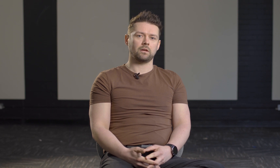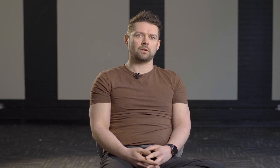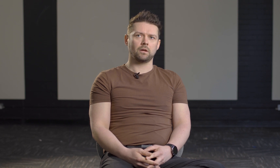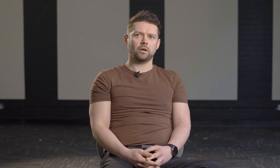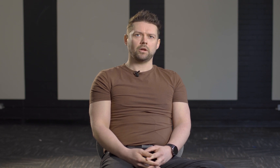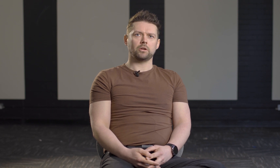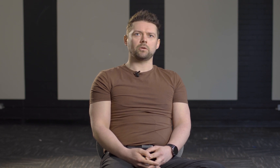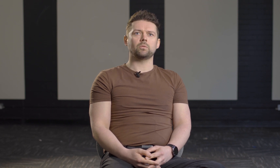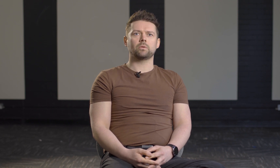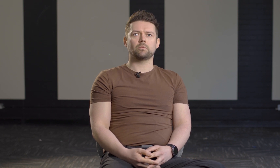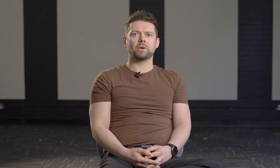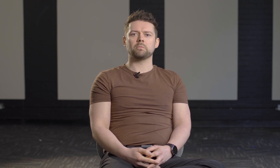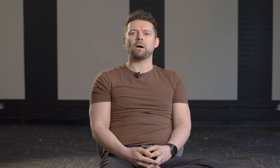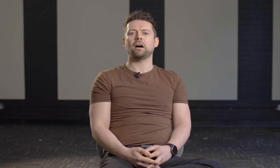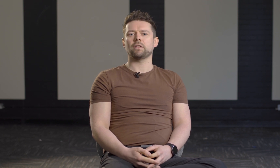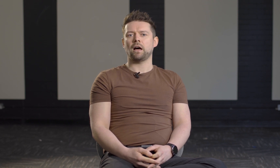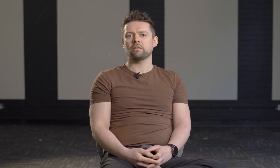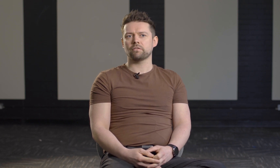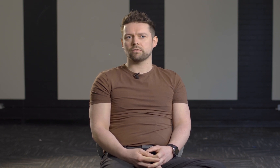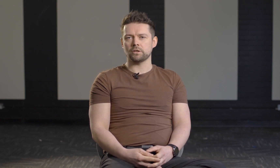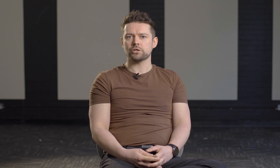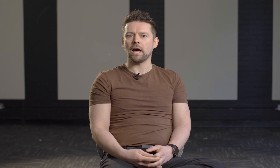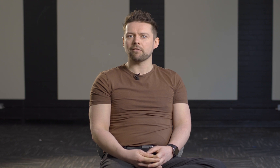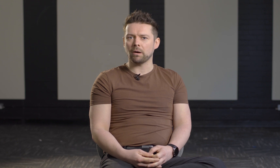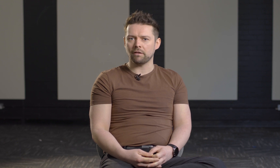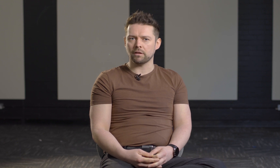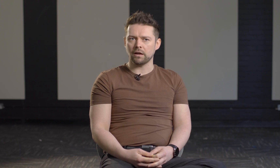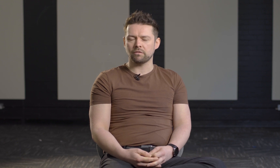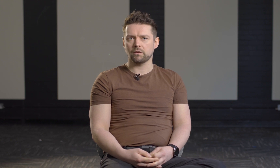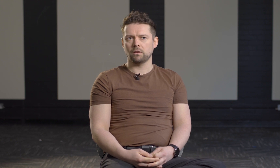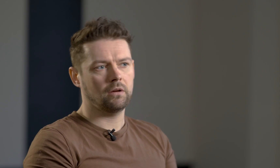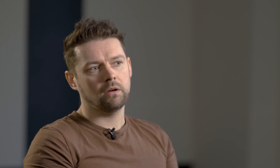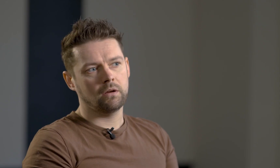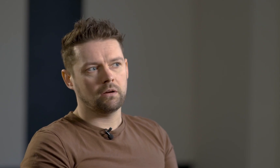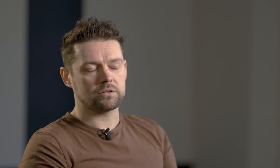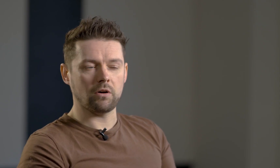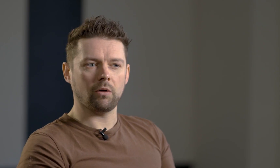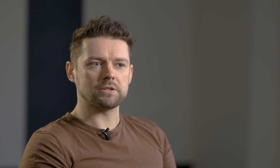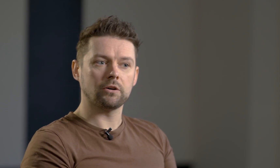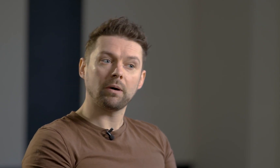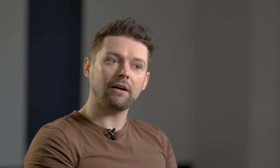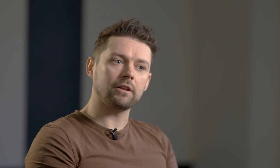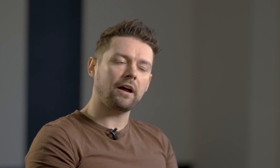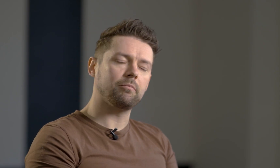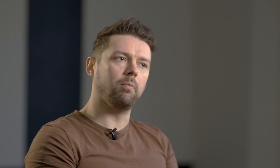And you become a part of the life, you share a part of the life. It's not always a good part of the life,